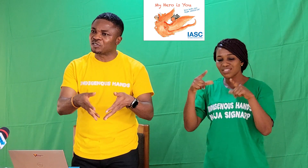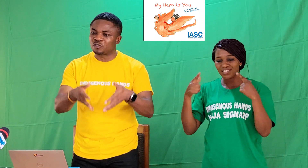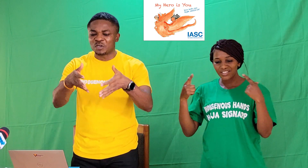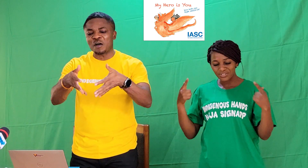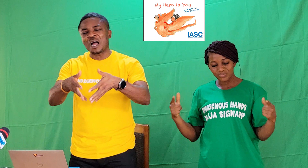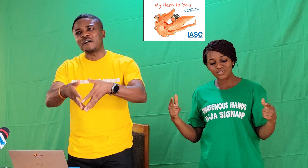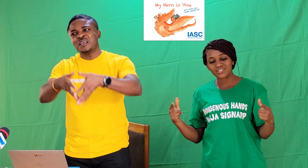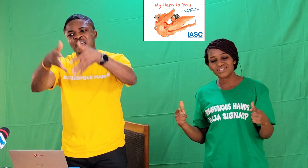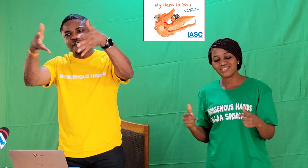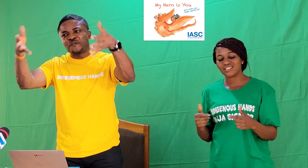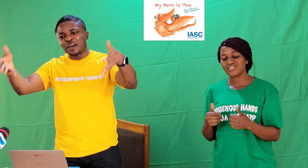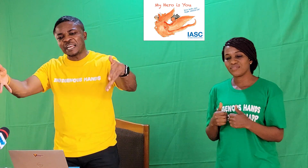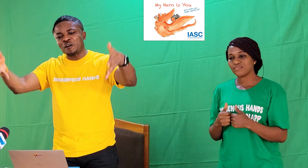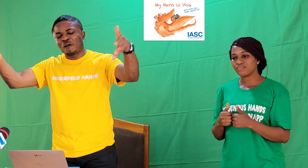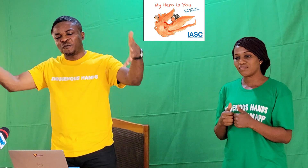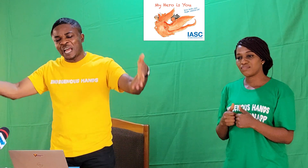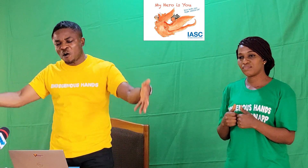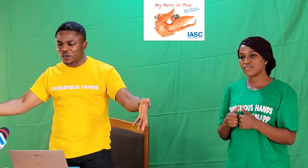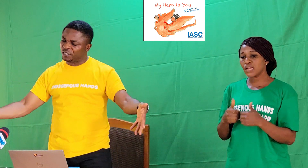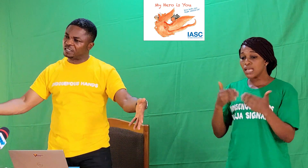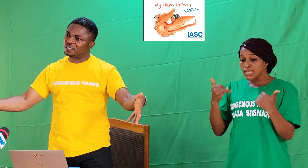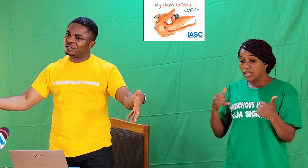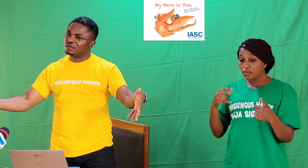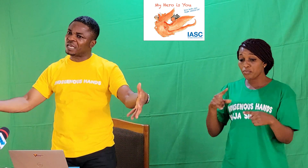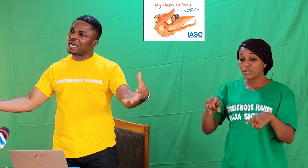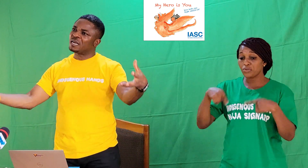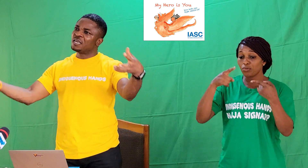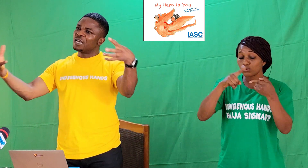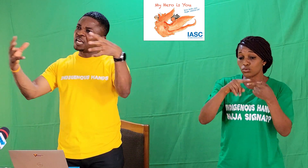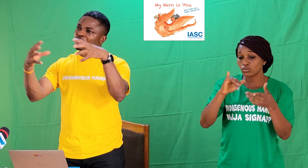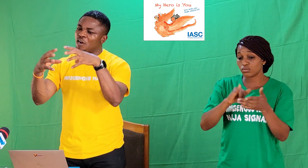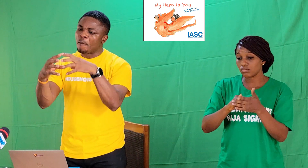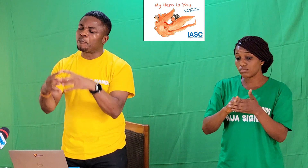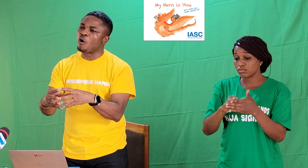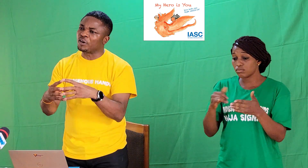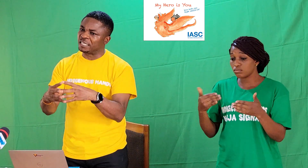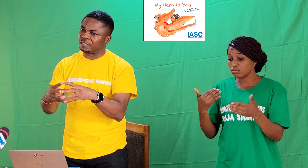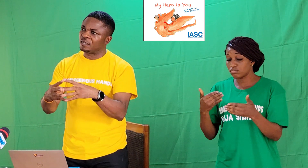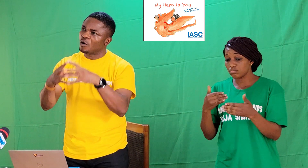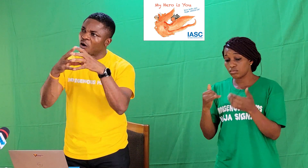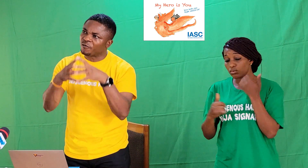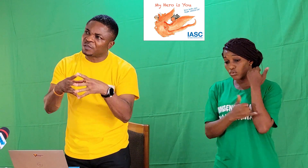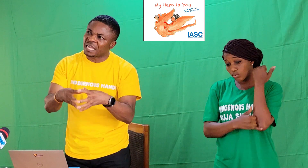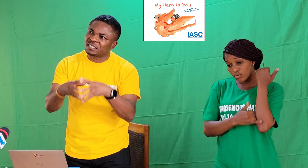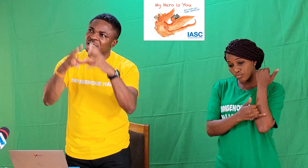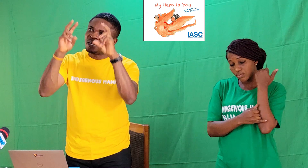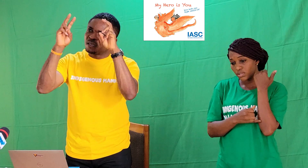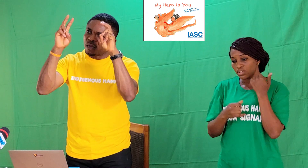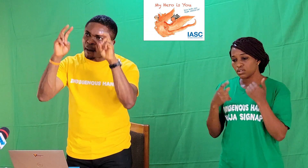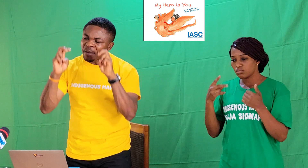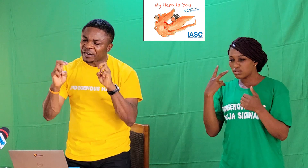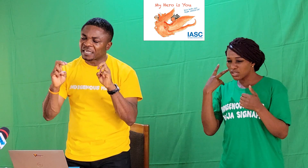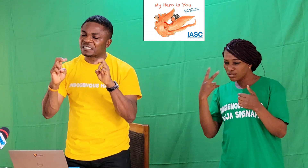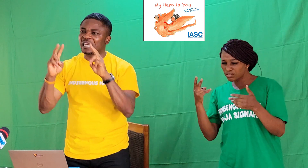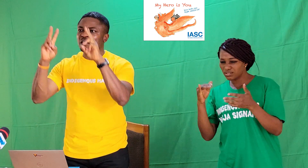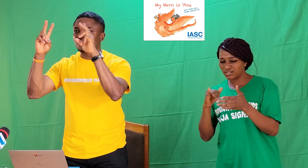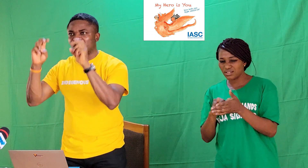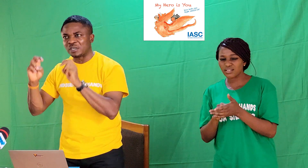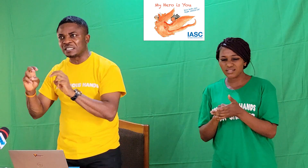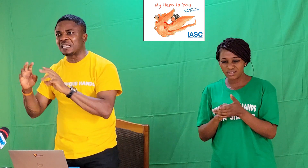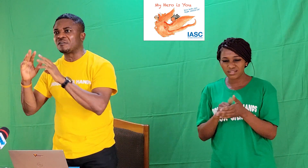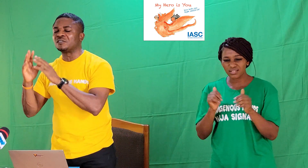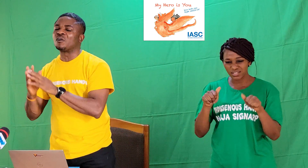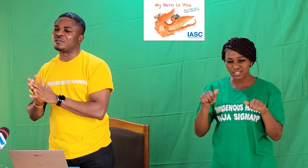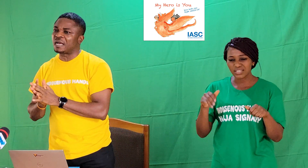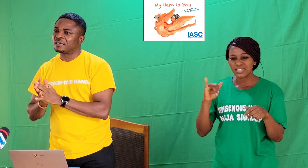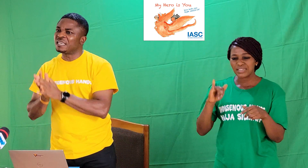these countries, you now have a variety of languages that are a component of that American Sign Language,